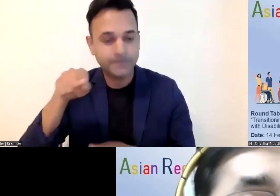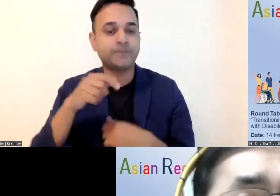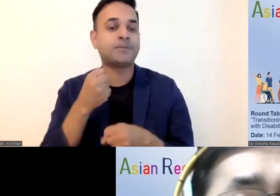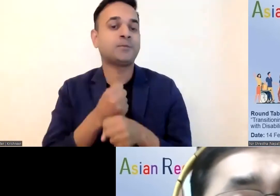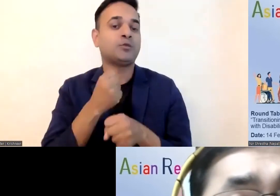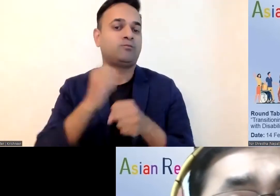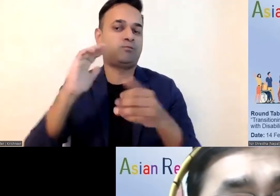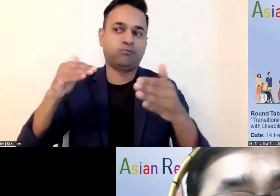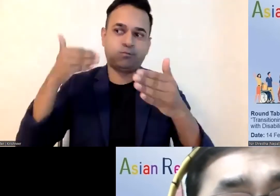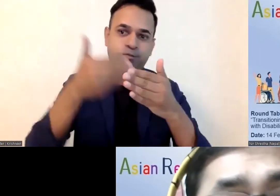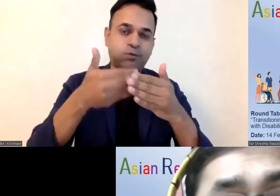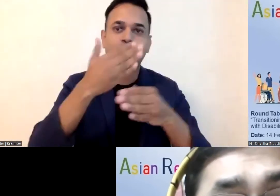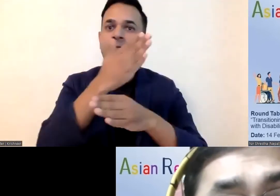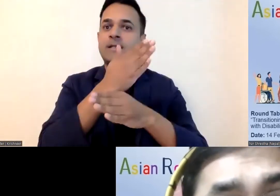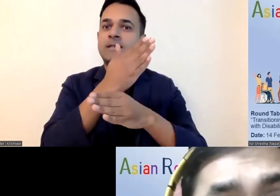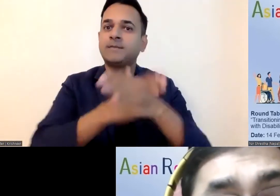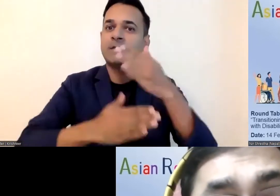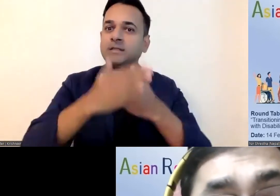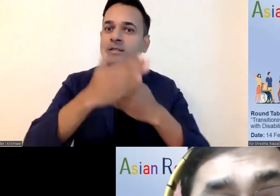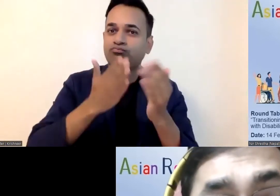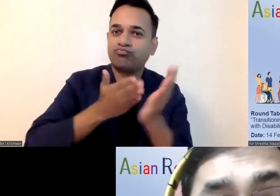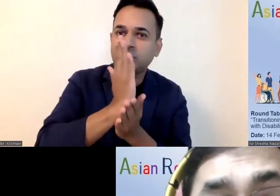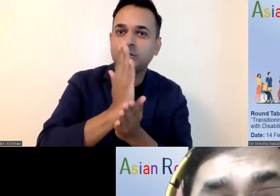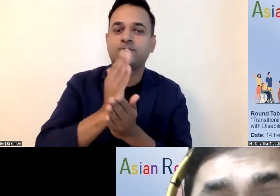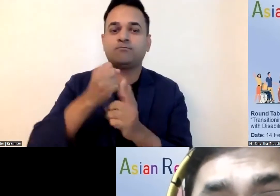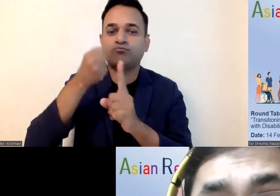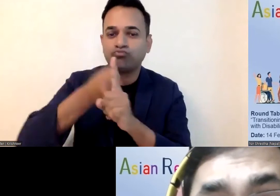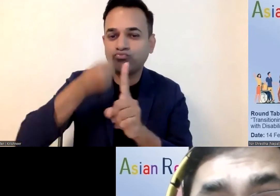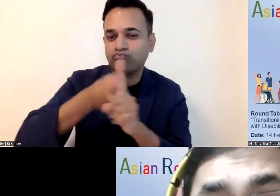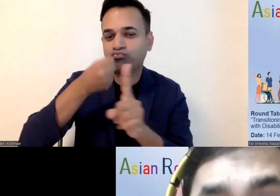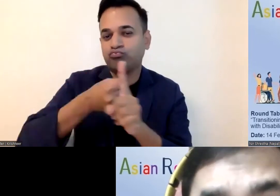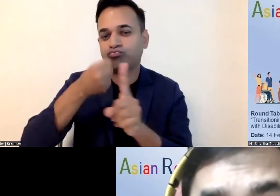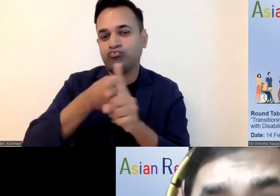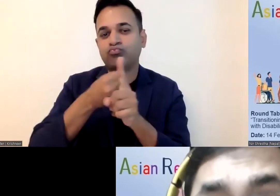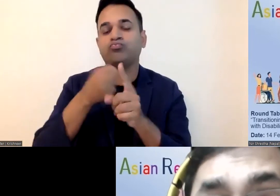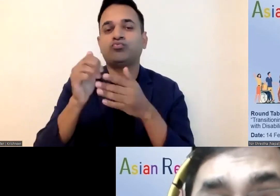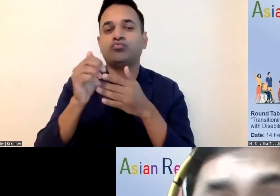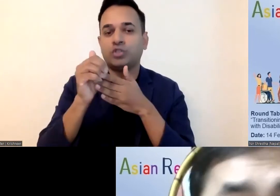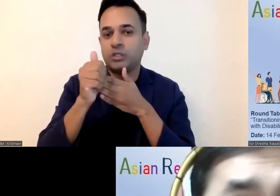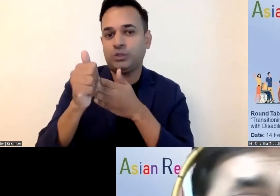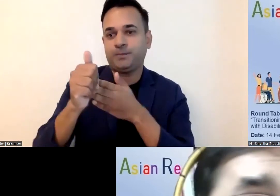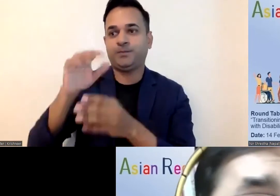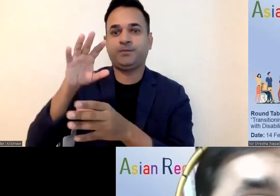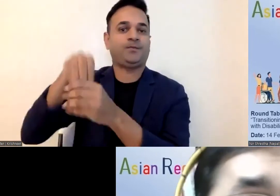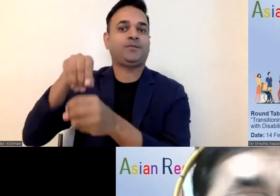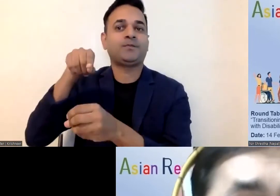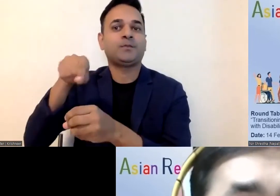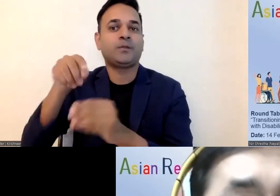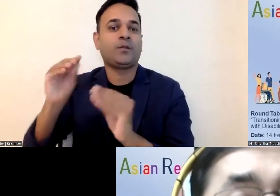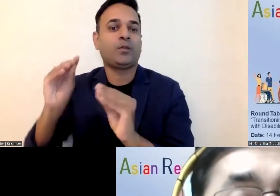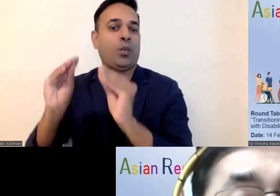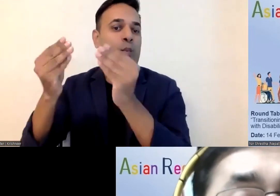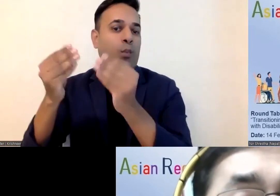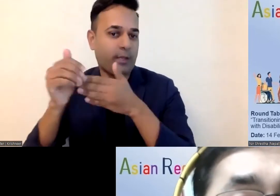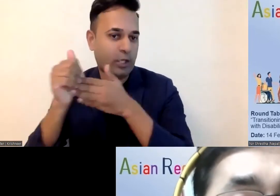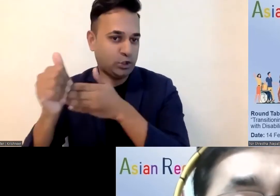Primarily, his field of interest includes disability inclusion, inclusive